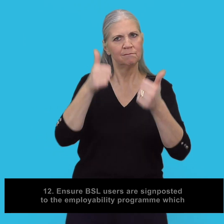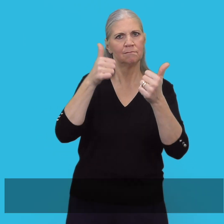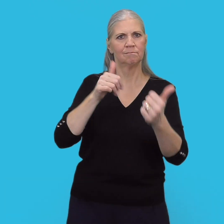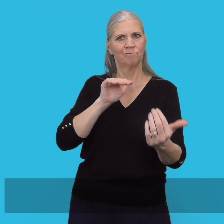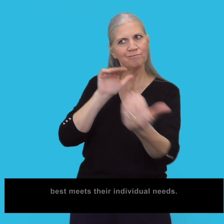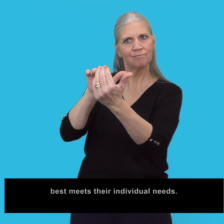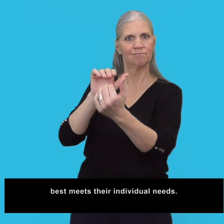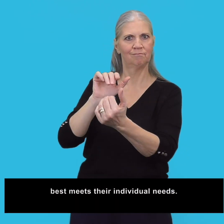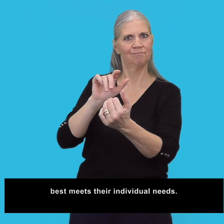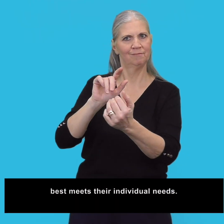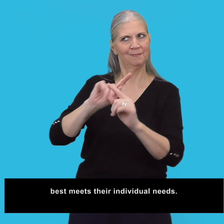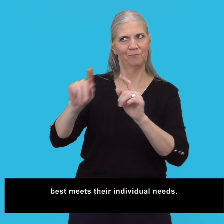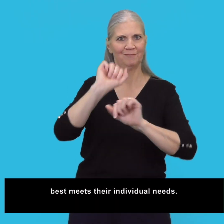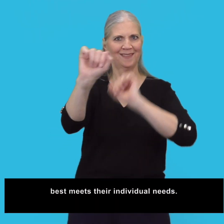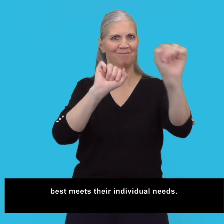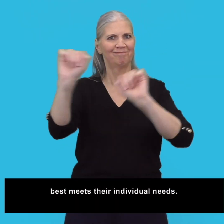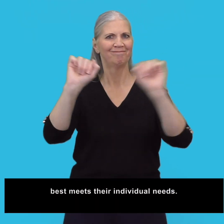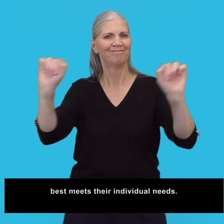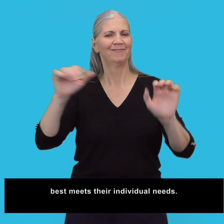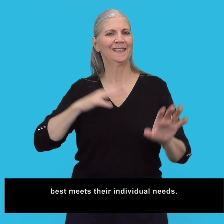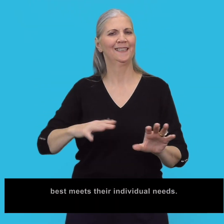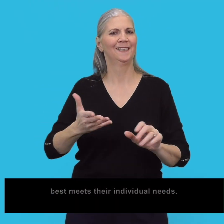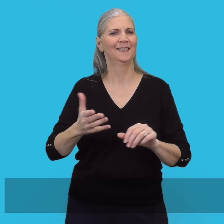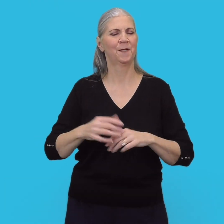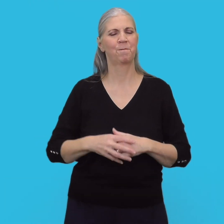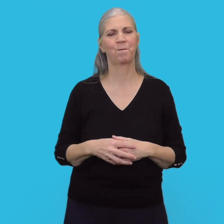programme which best meets their individual needs.